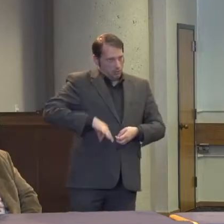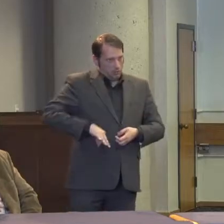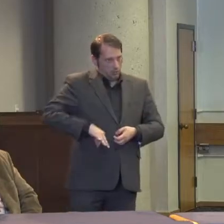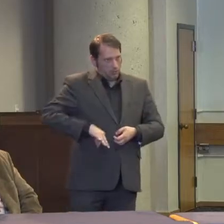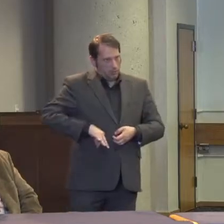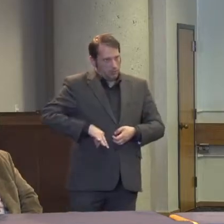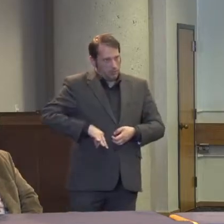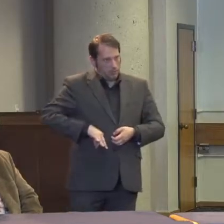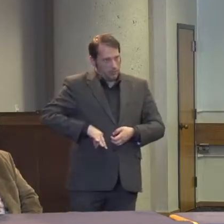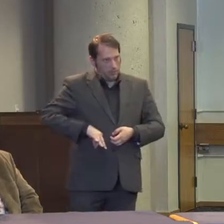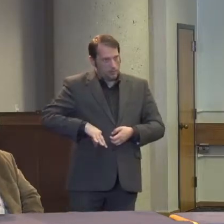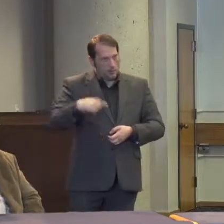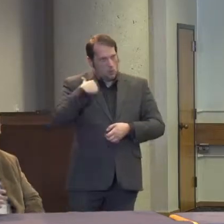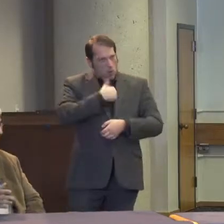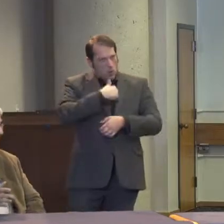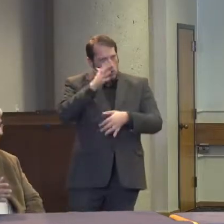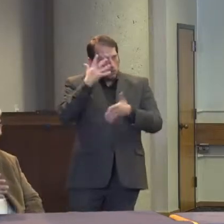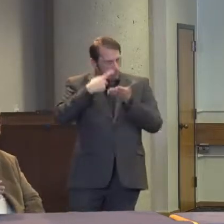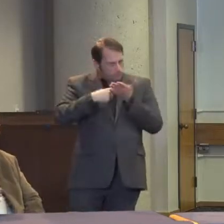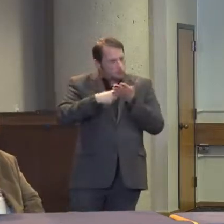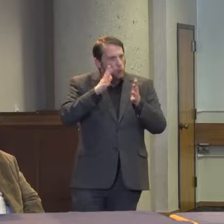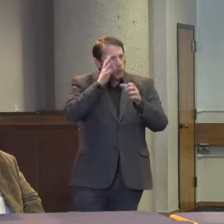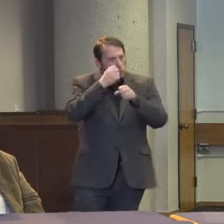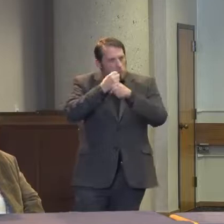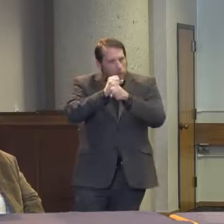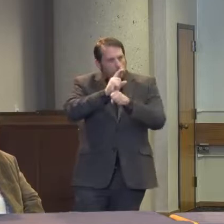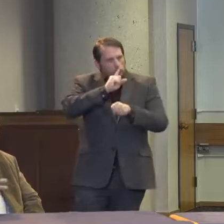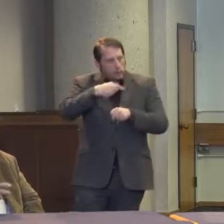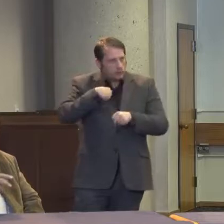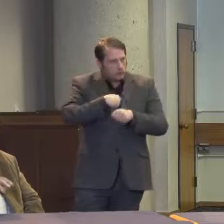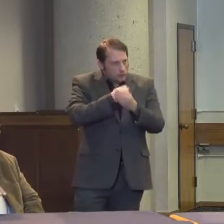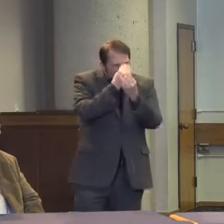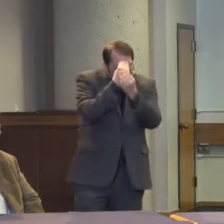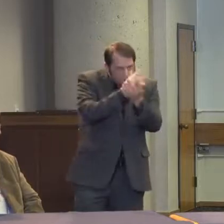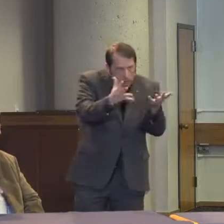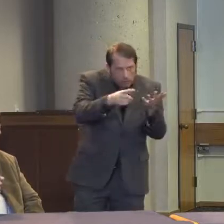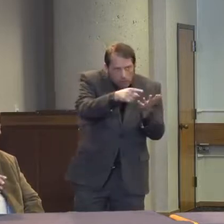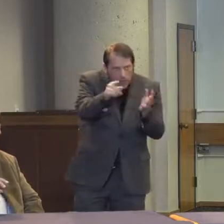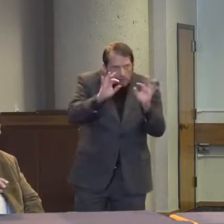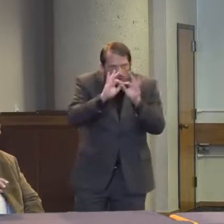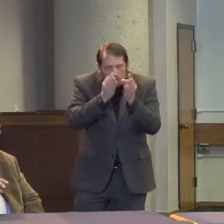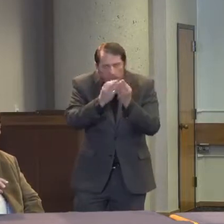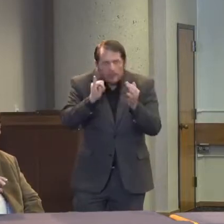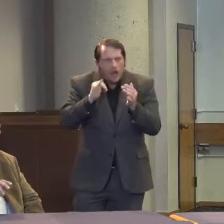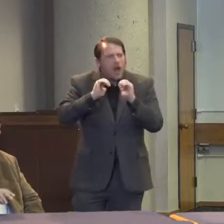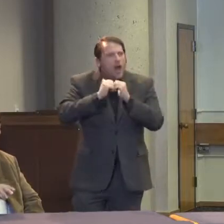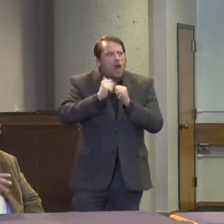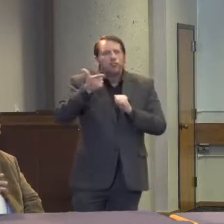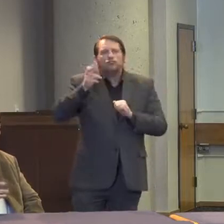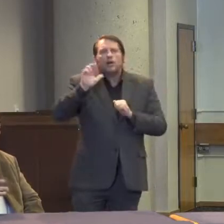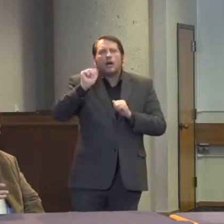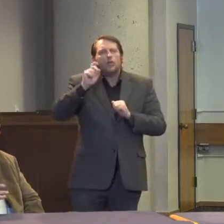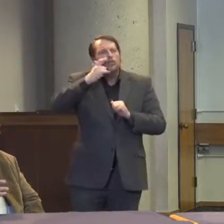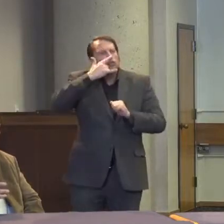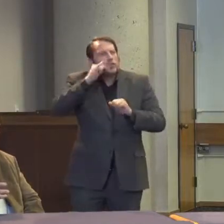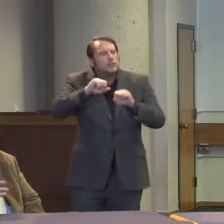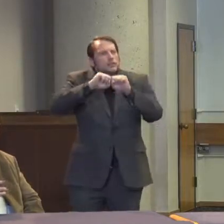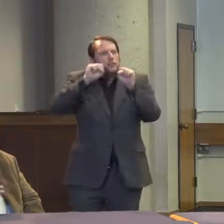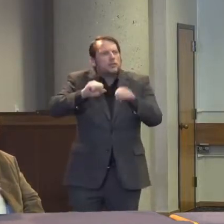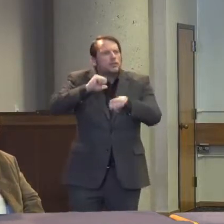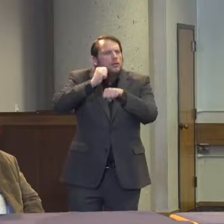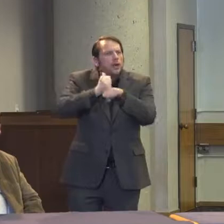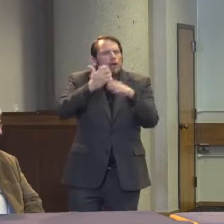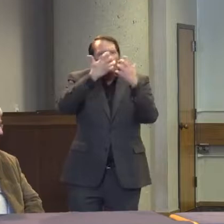that's going to, those grades are going to be gathered and how they will be recorded as part of the student's